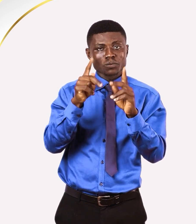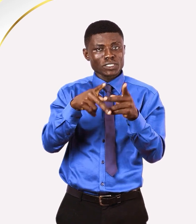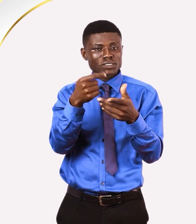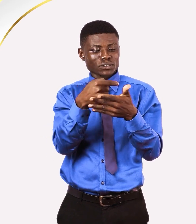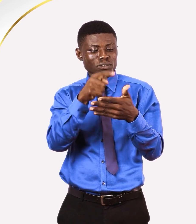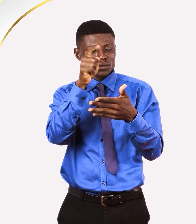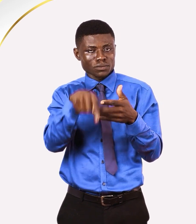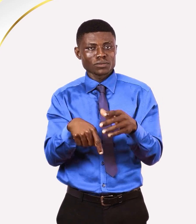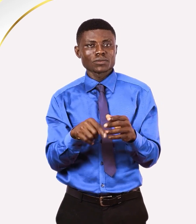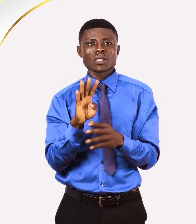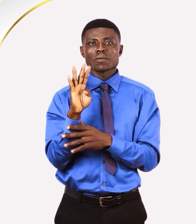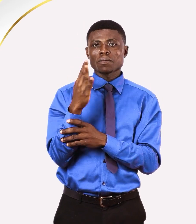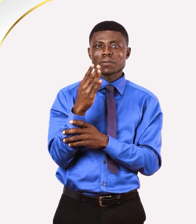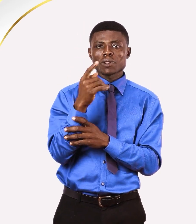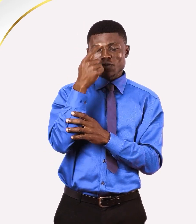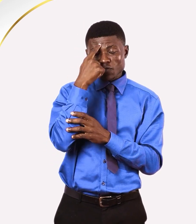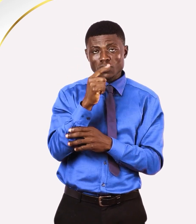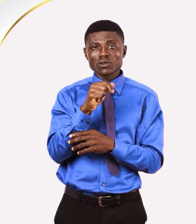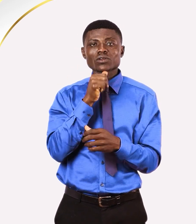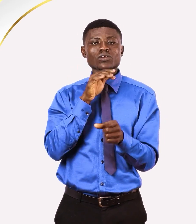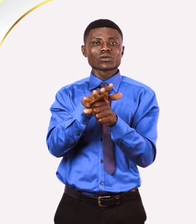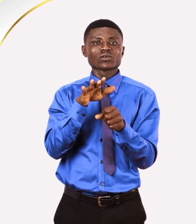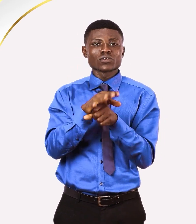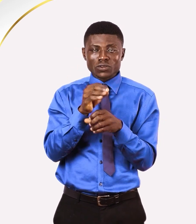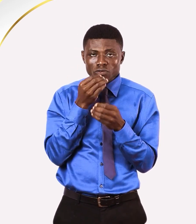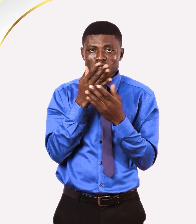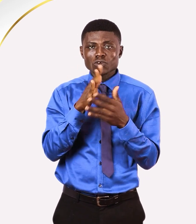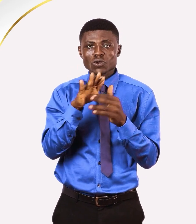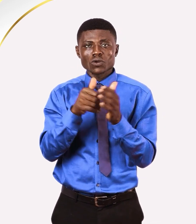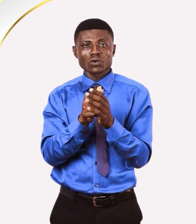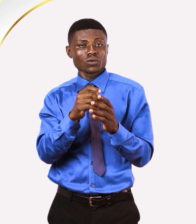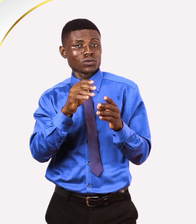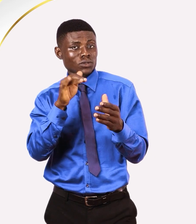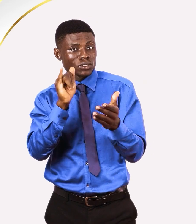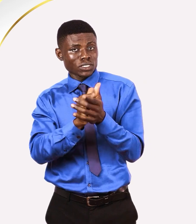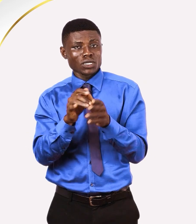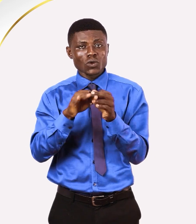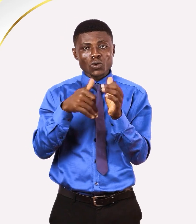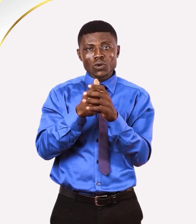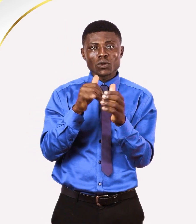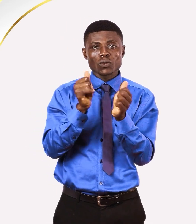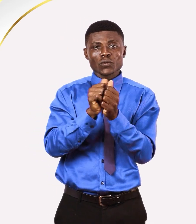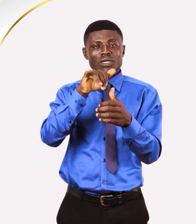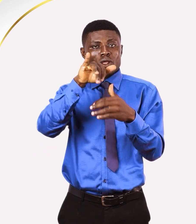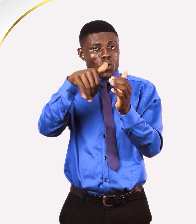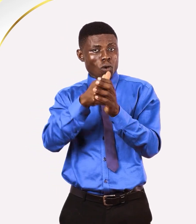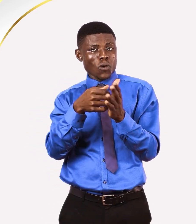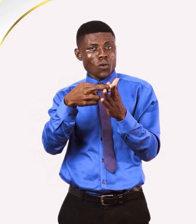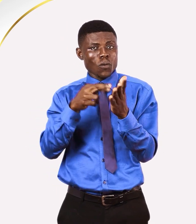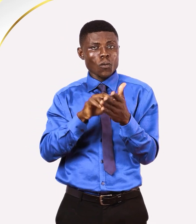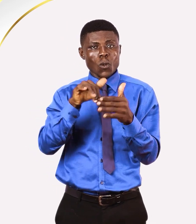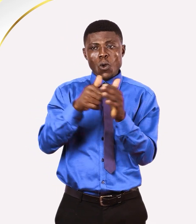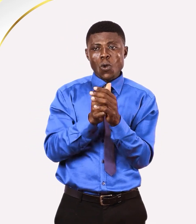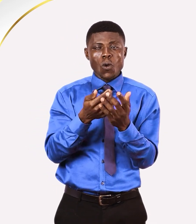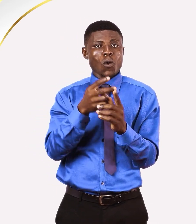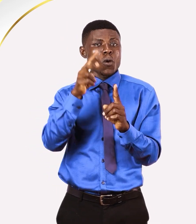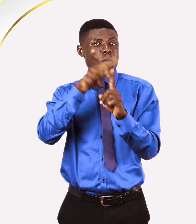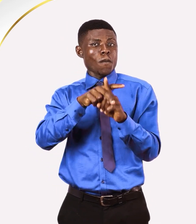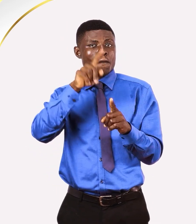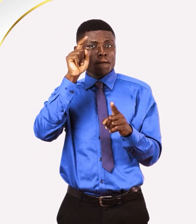Signature of the applicant. B. For incomplete information claimed or out-of-date records,